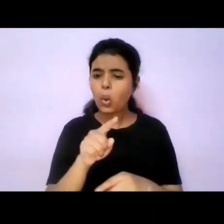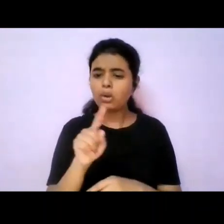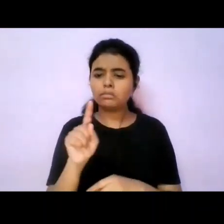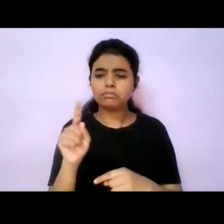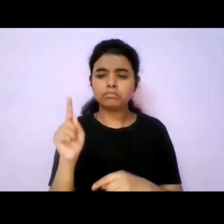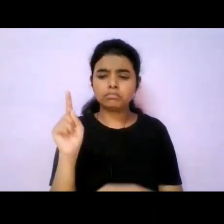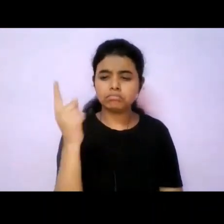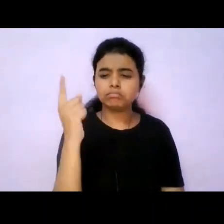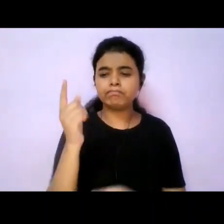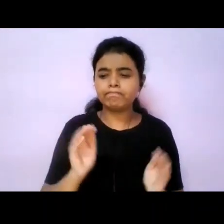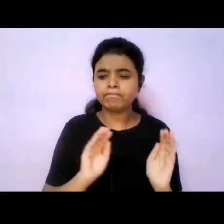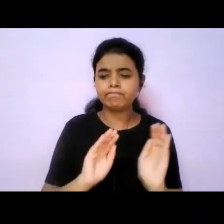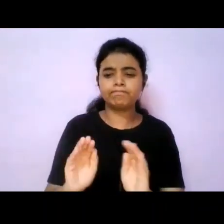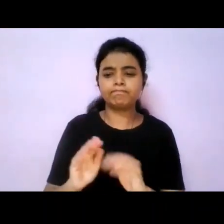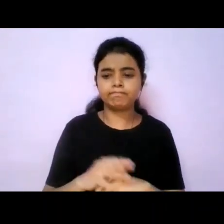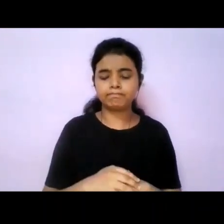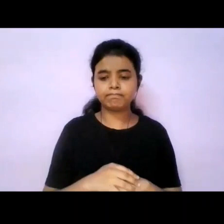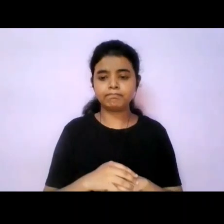self-advocacy group.